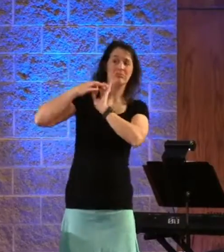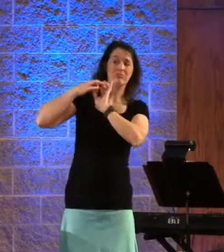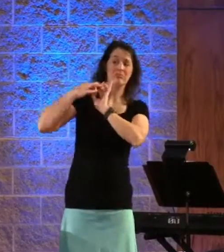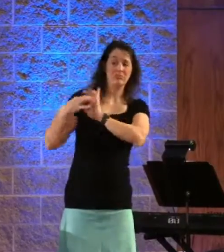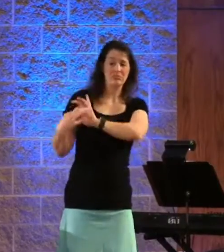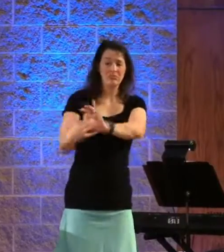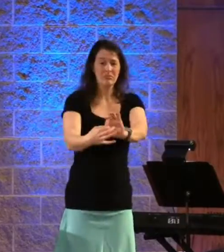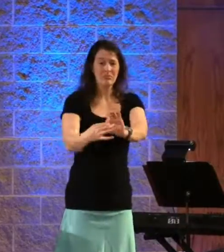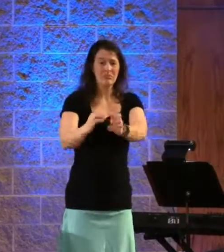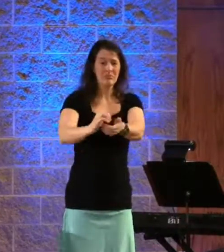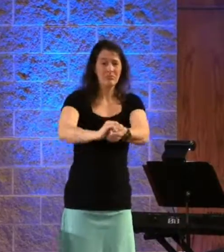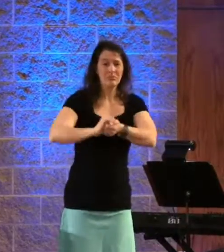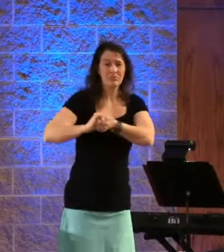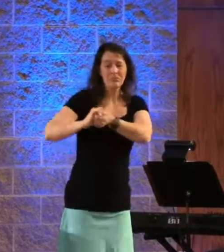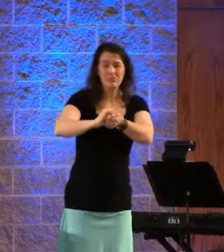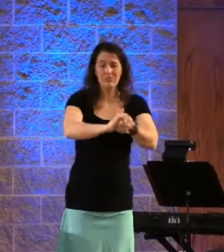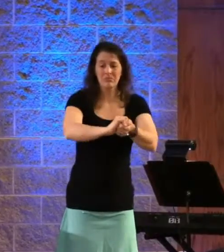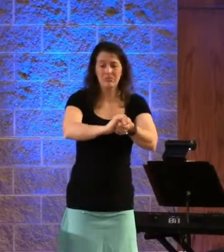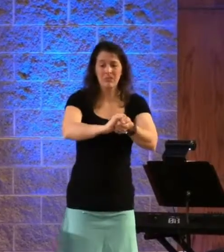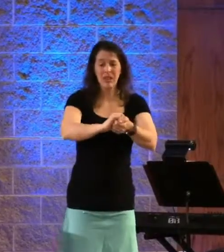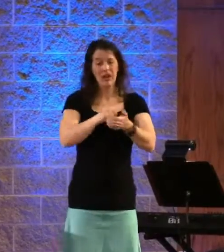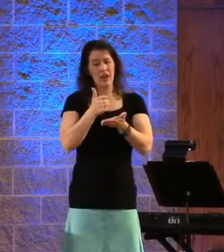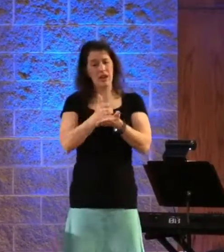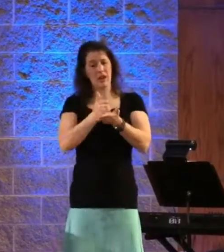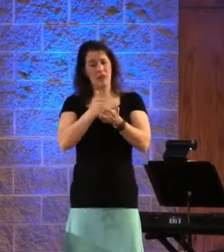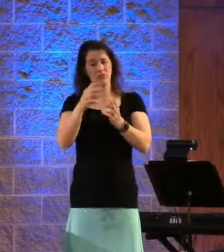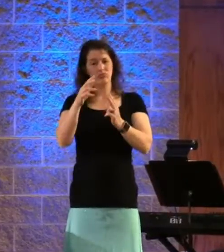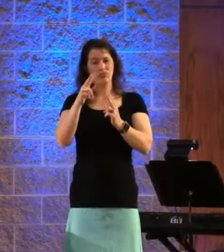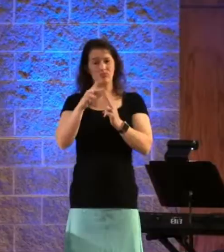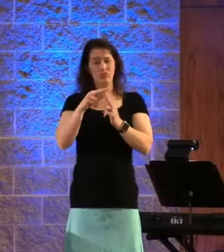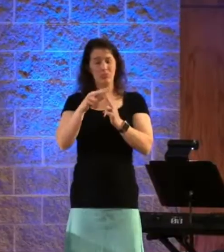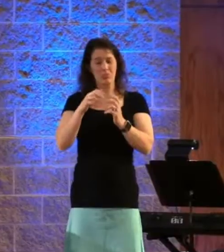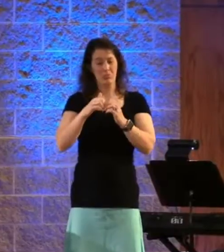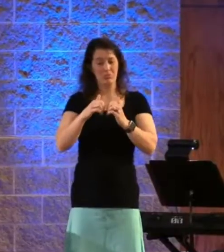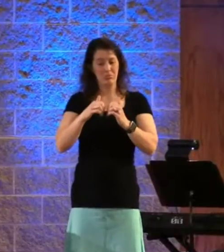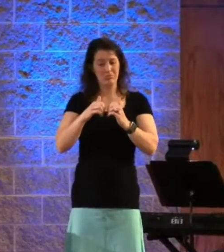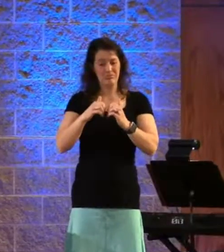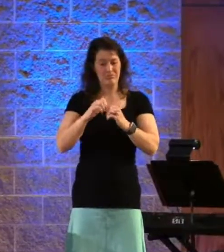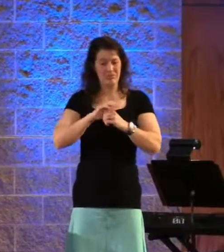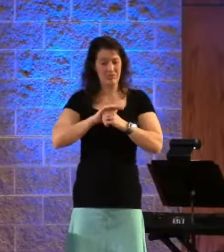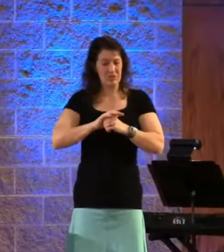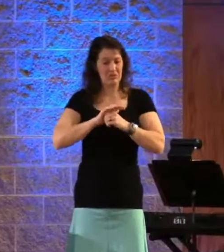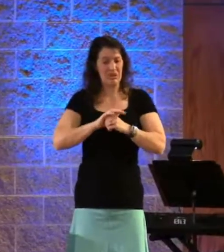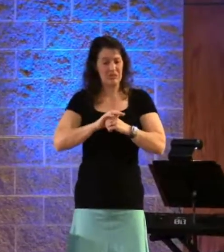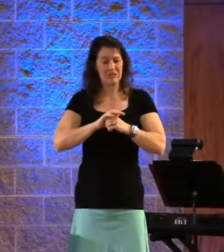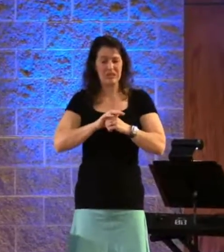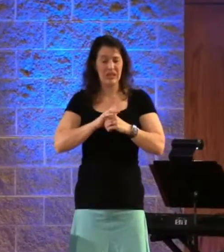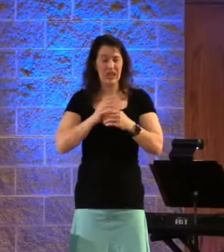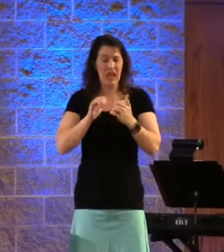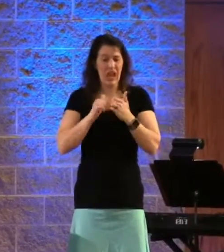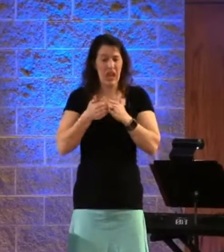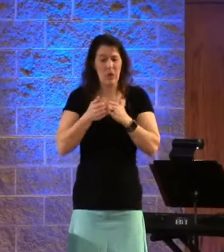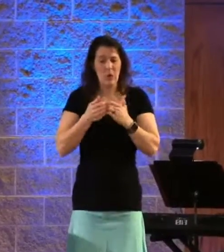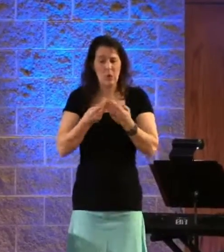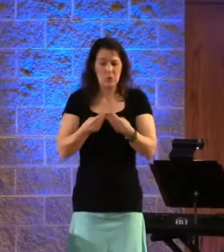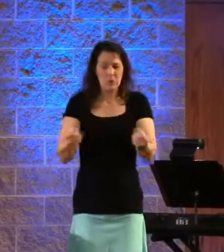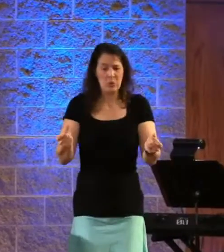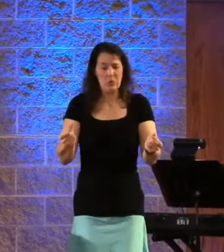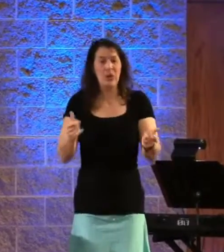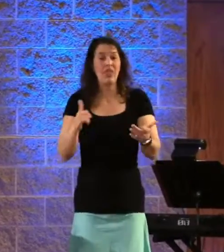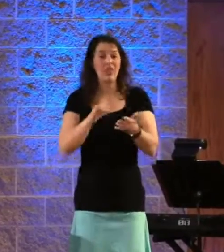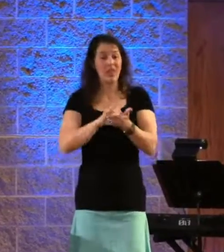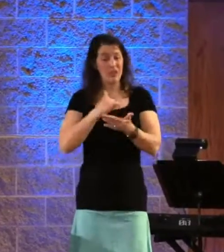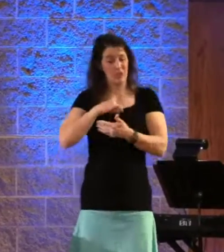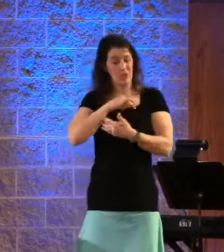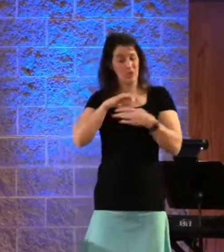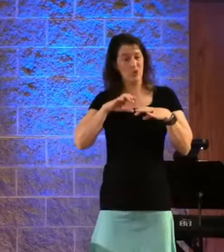reconciliation and to be good at helping married couples who are in stress to be able to reconcile. That's what we do as a church. That's